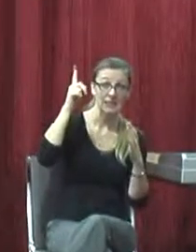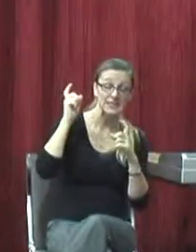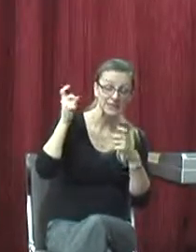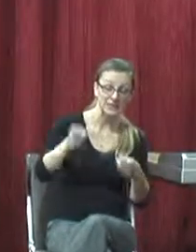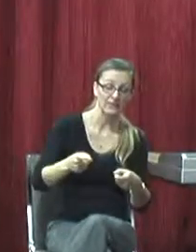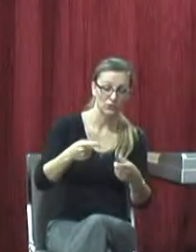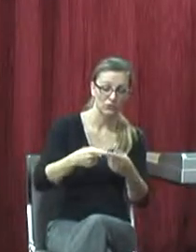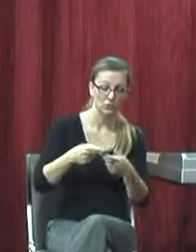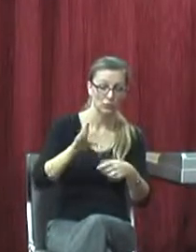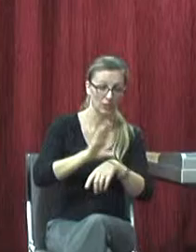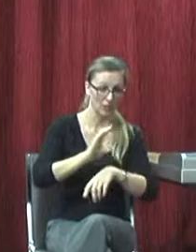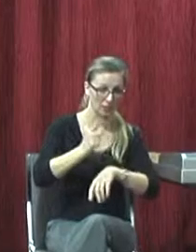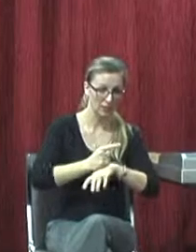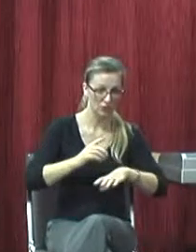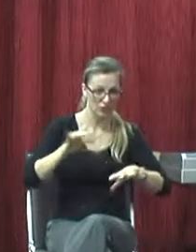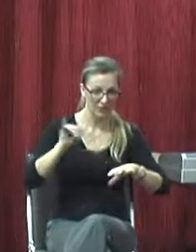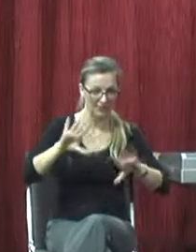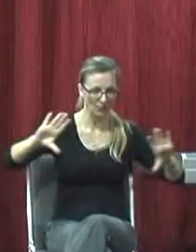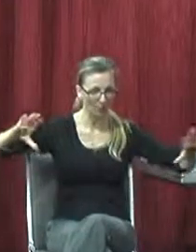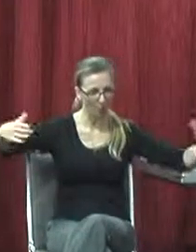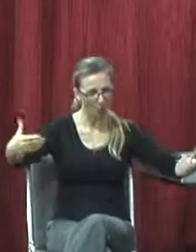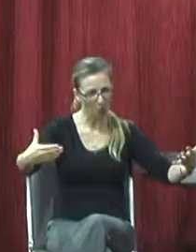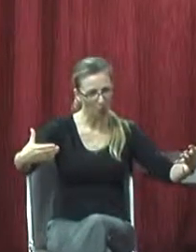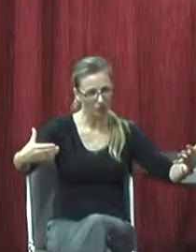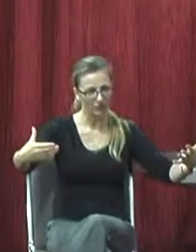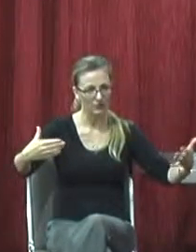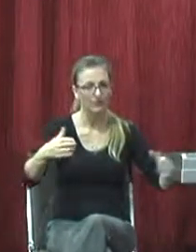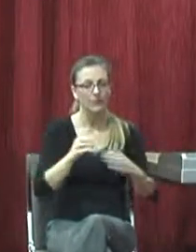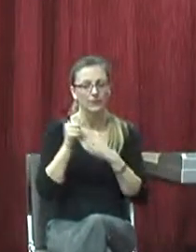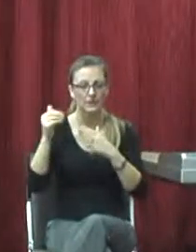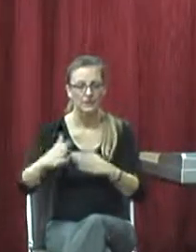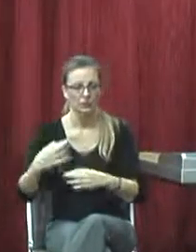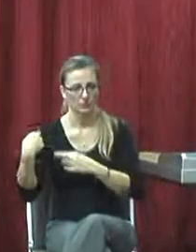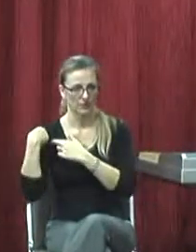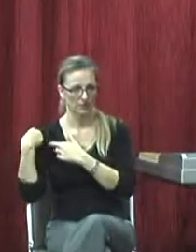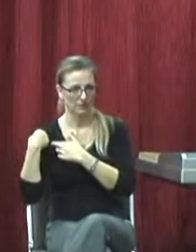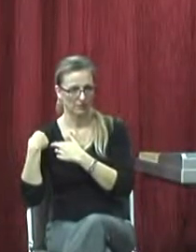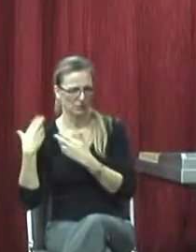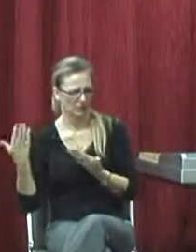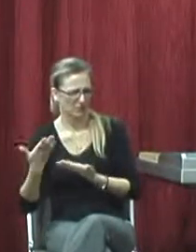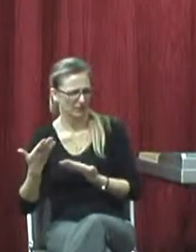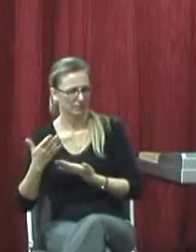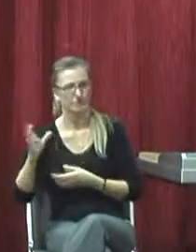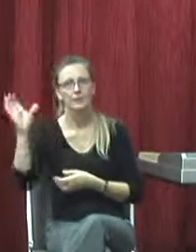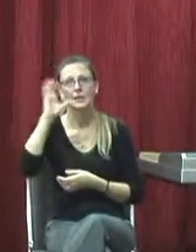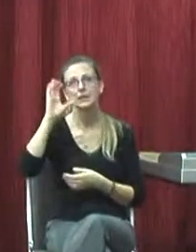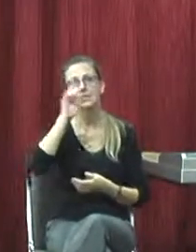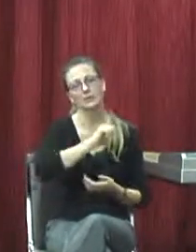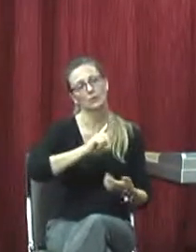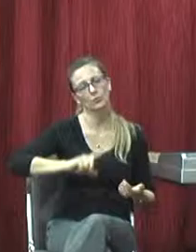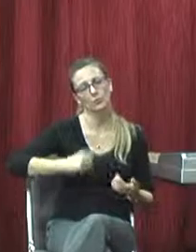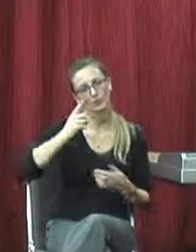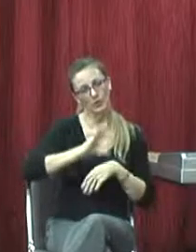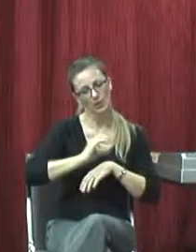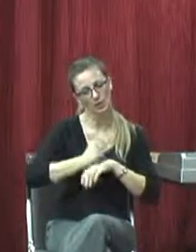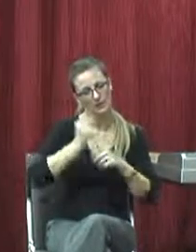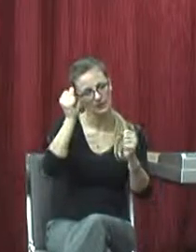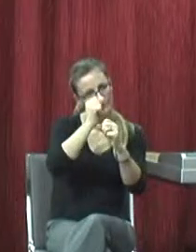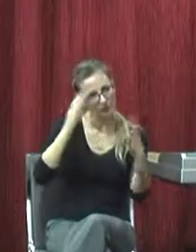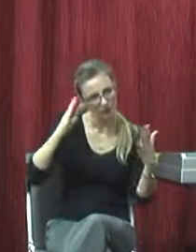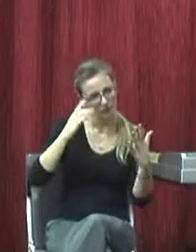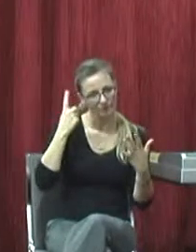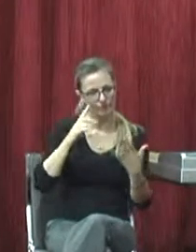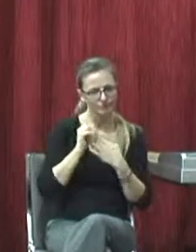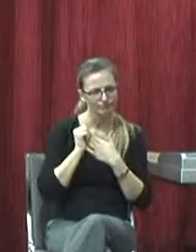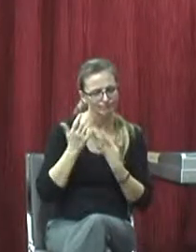gives to the congregation. And the leadership's responsibility is to seek the Lord for the congregation's vision, for the